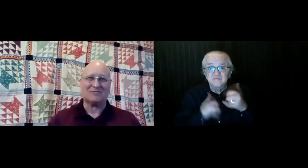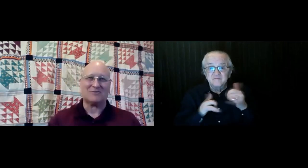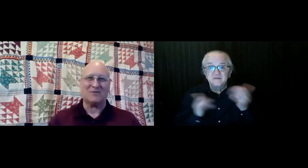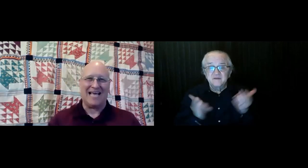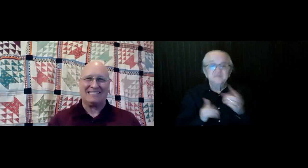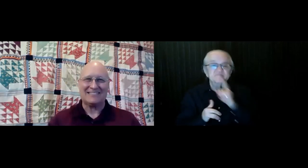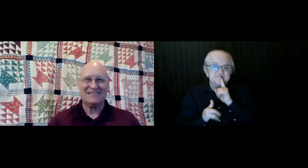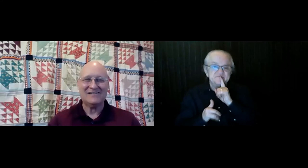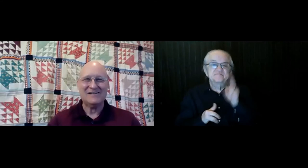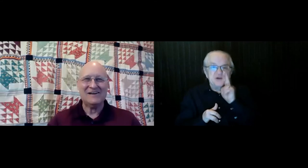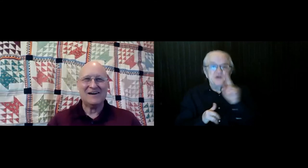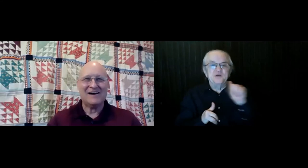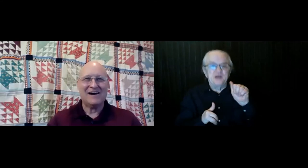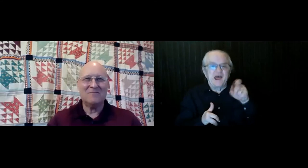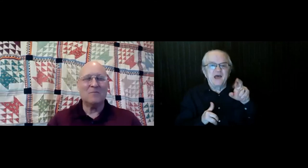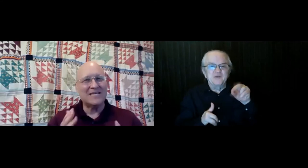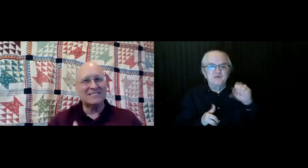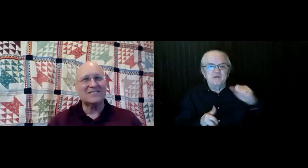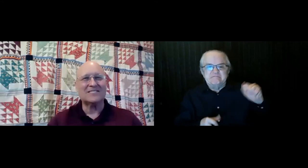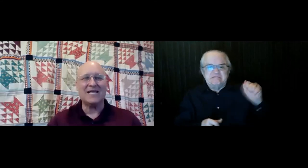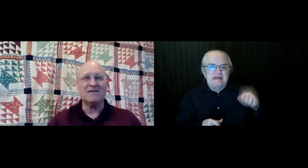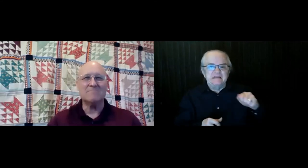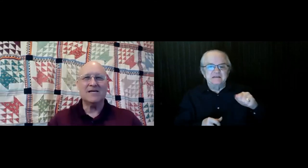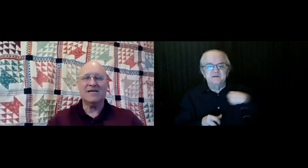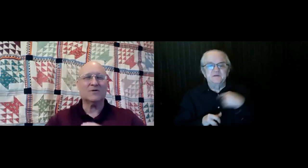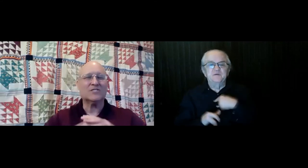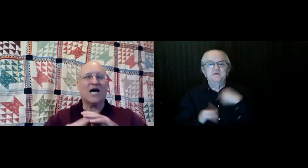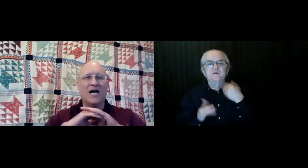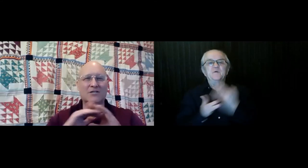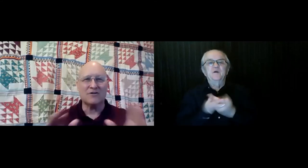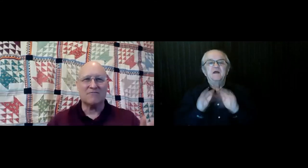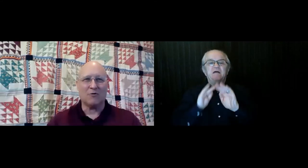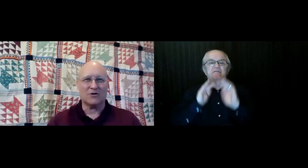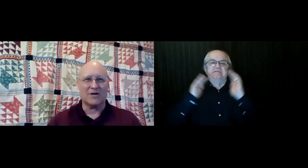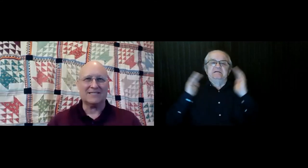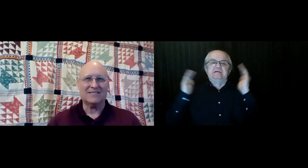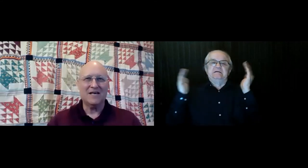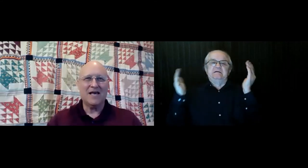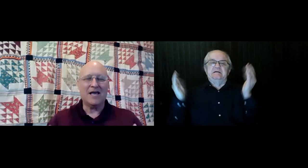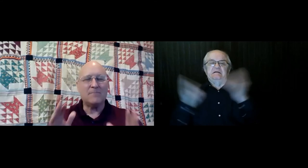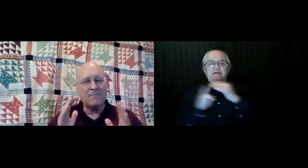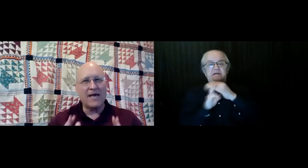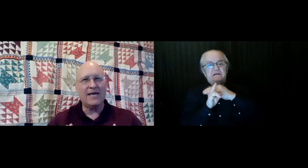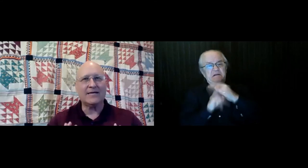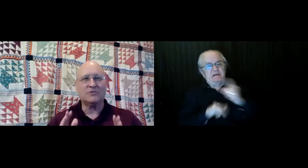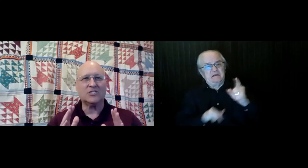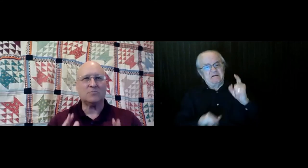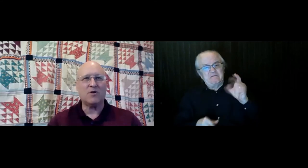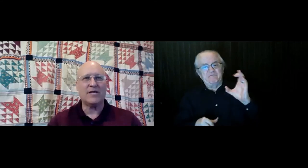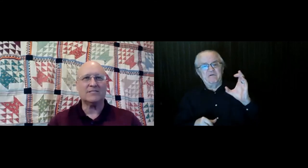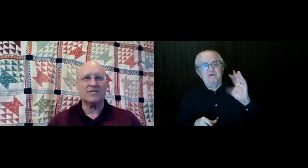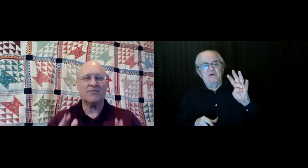Houston Astros, yes. When we got to the stadium, it was 104 degrees. And Pippi got